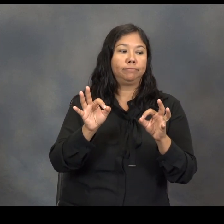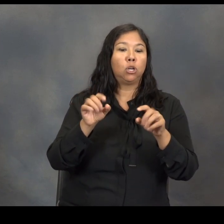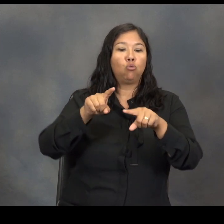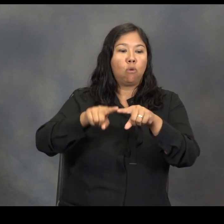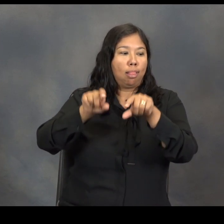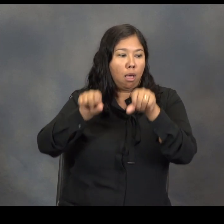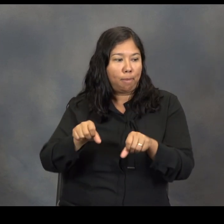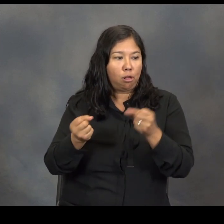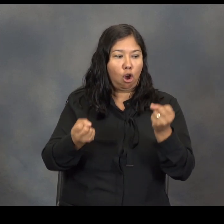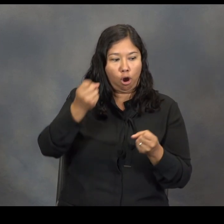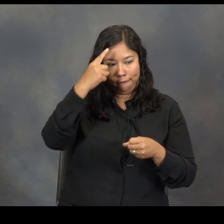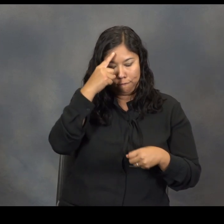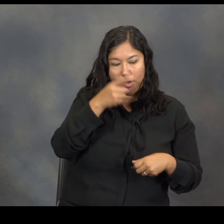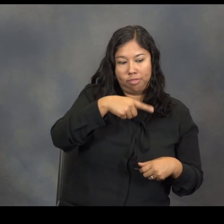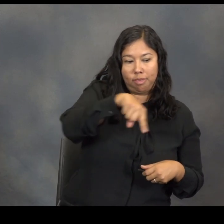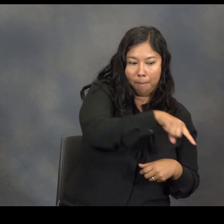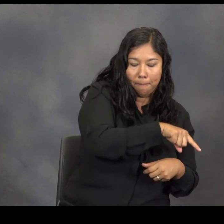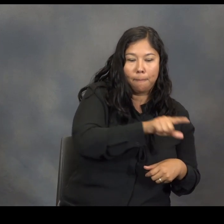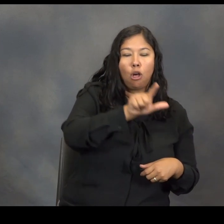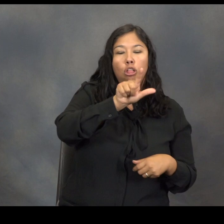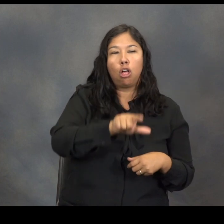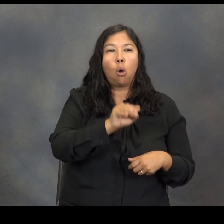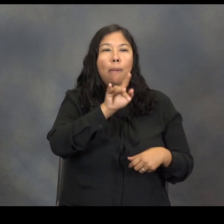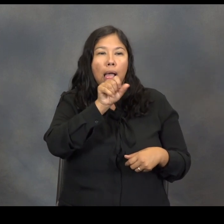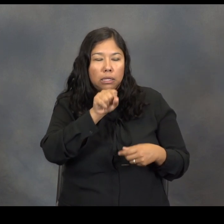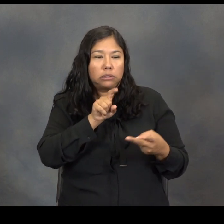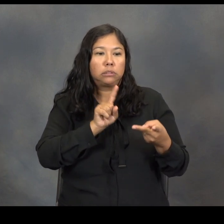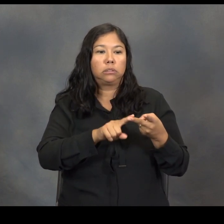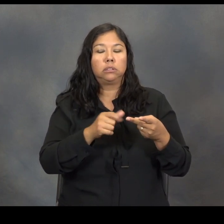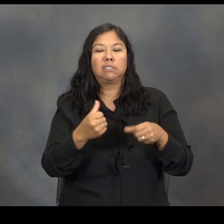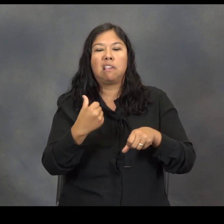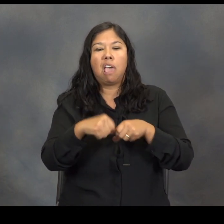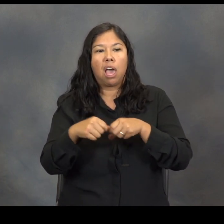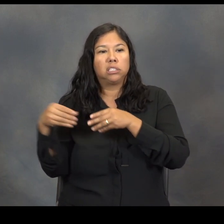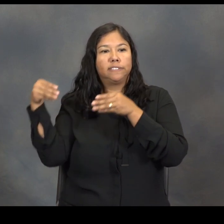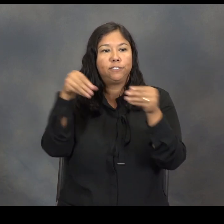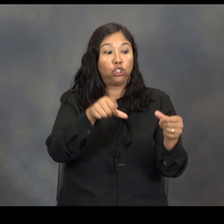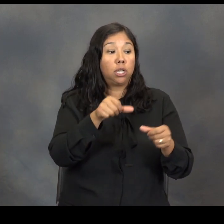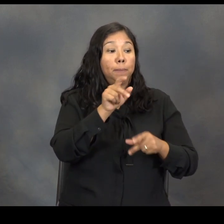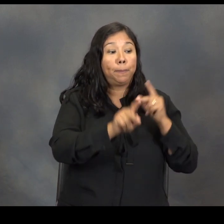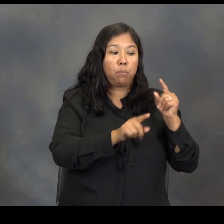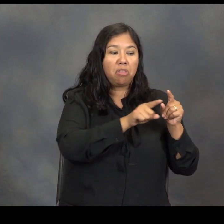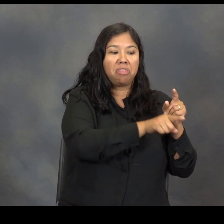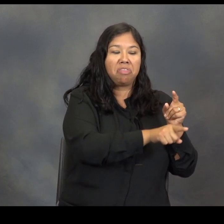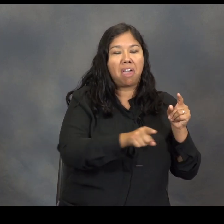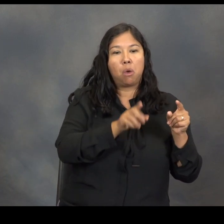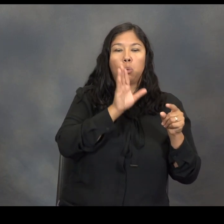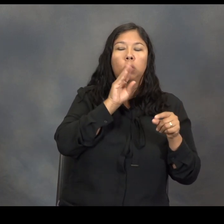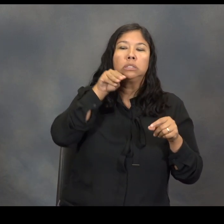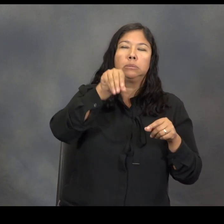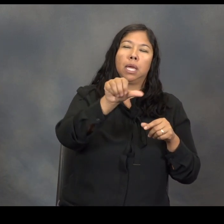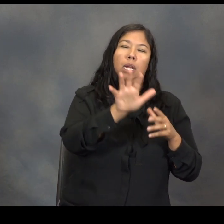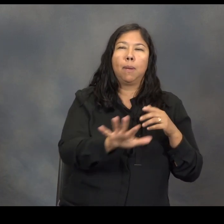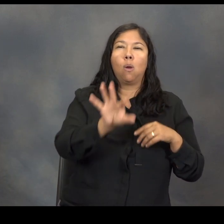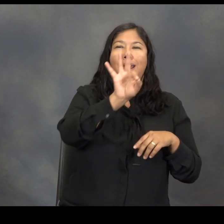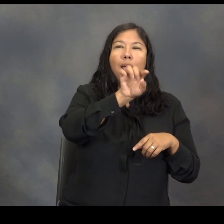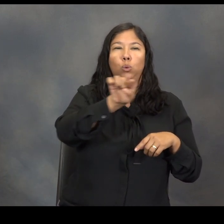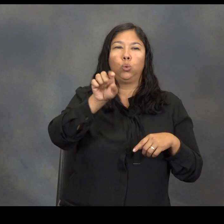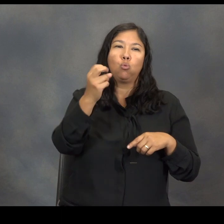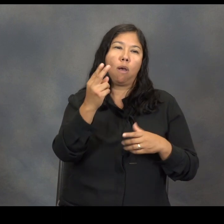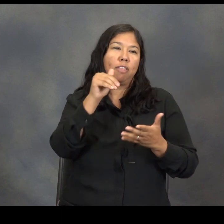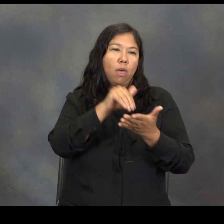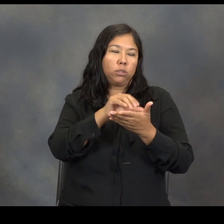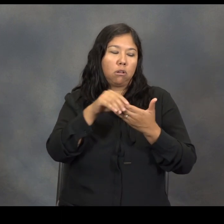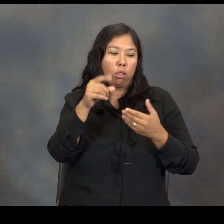that's newer in year, lower in miles, and higher in fuel efficiency. Folks can expect to spend anywhere from like $9,000 to